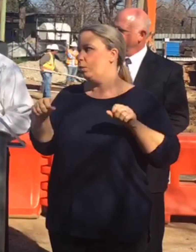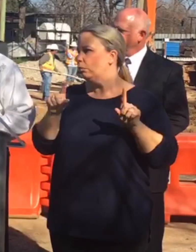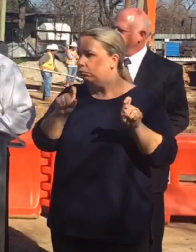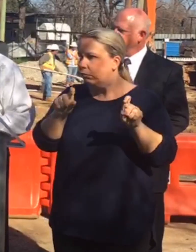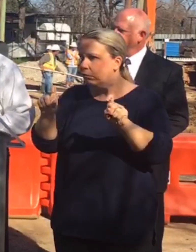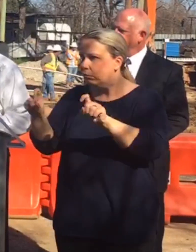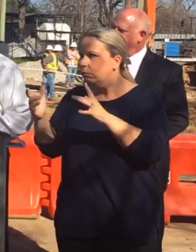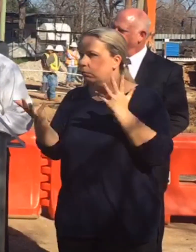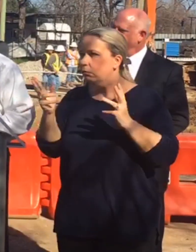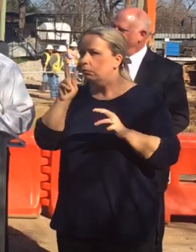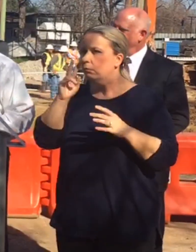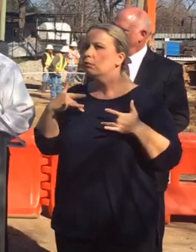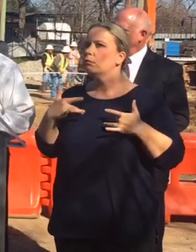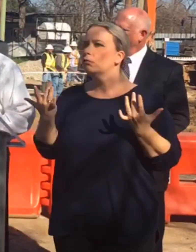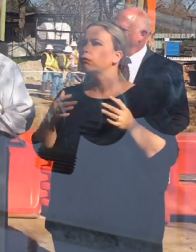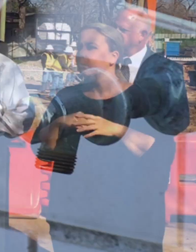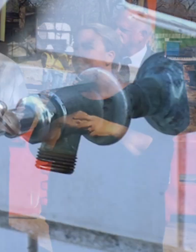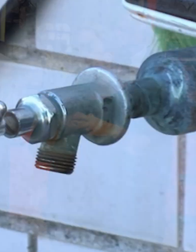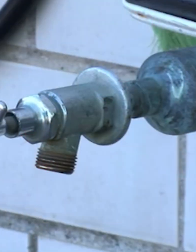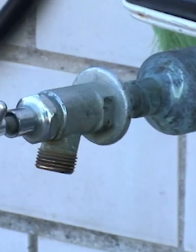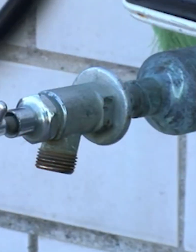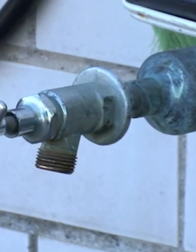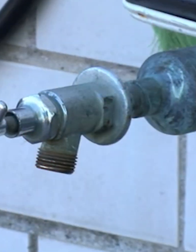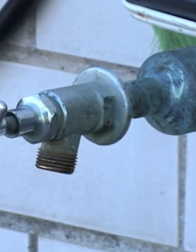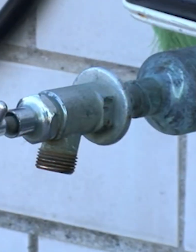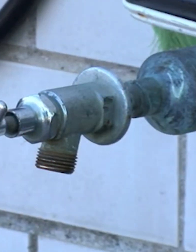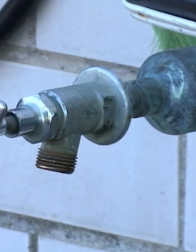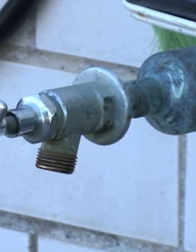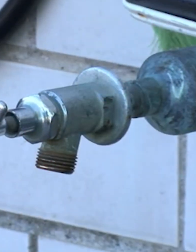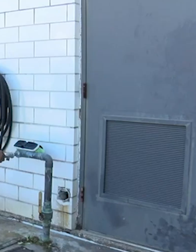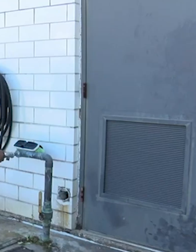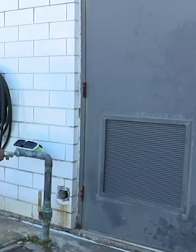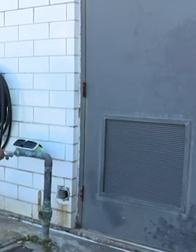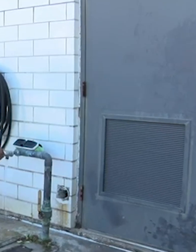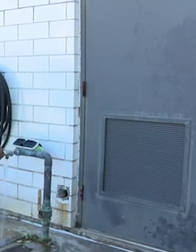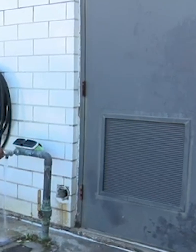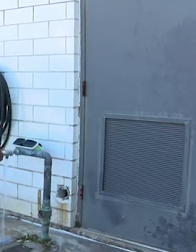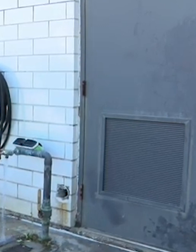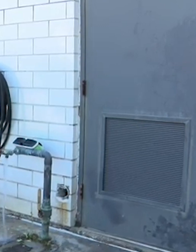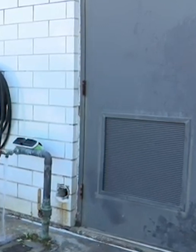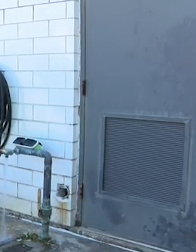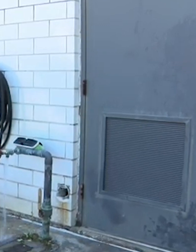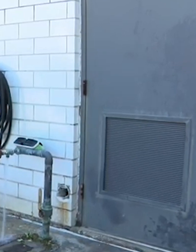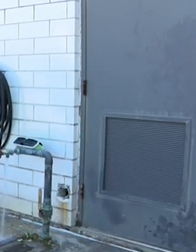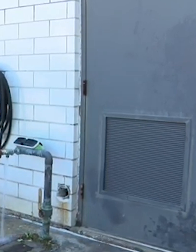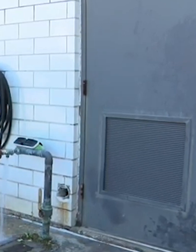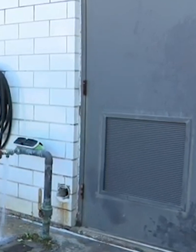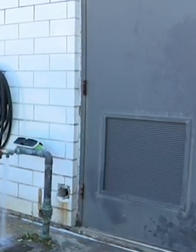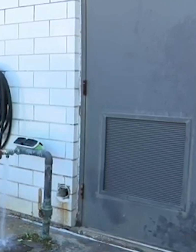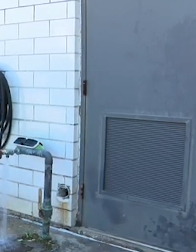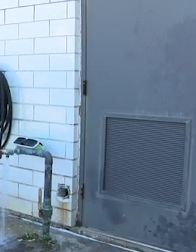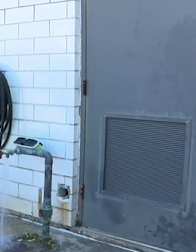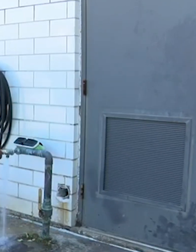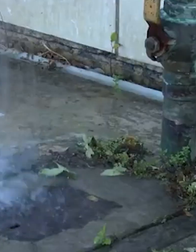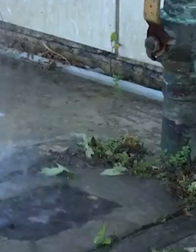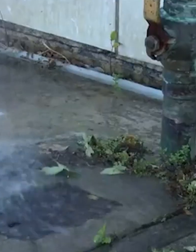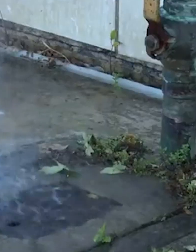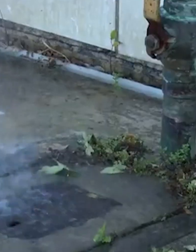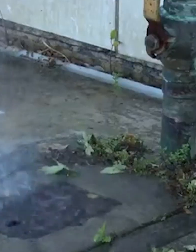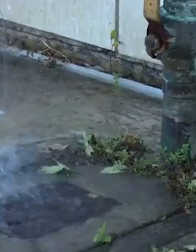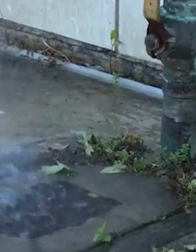possible. And then this morning, at about 8 a.m., a little before 8 a.m.,